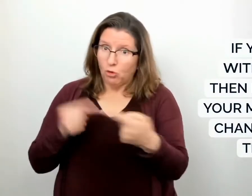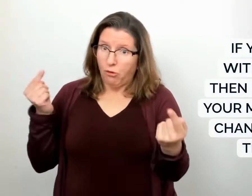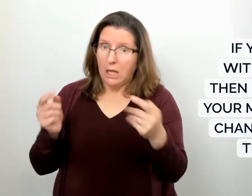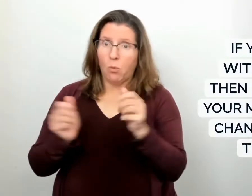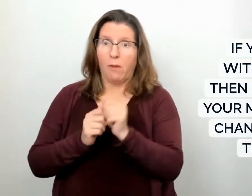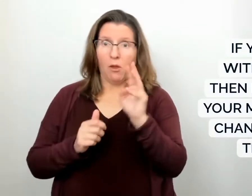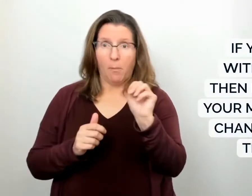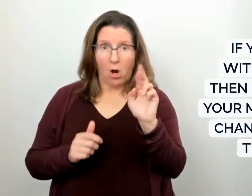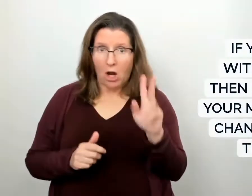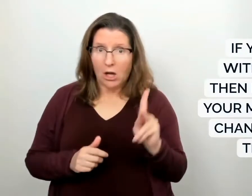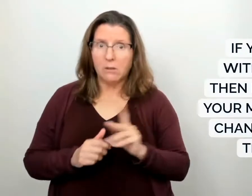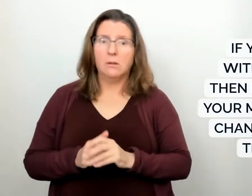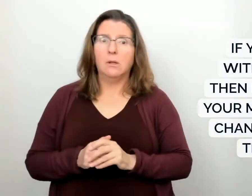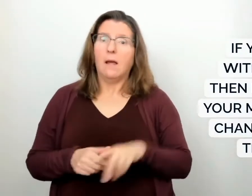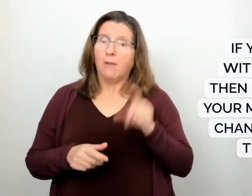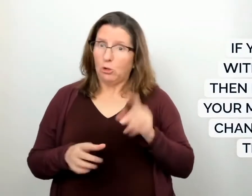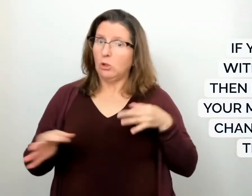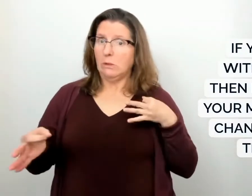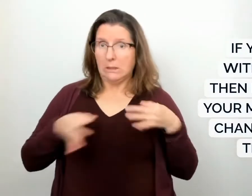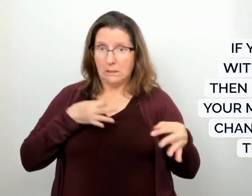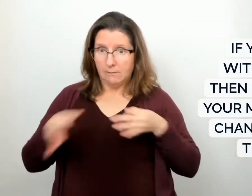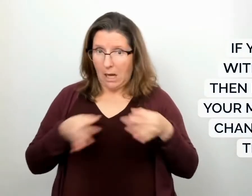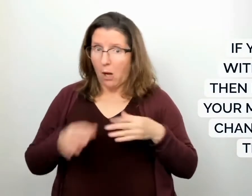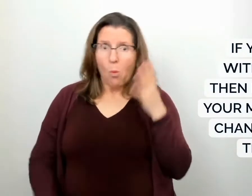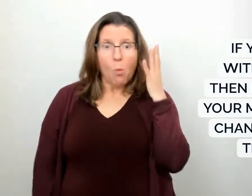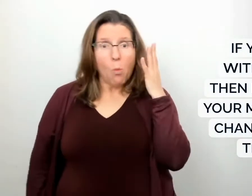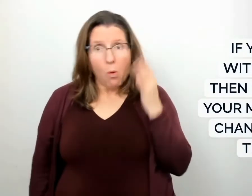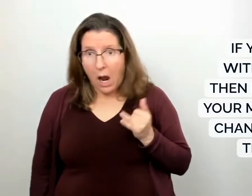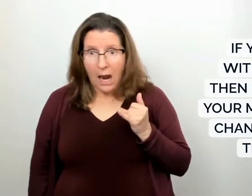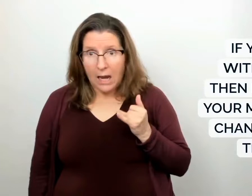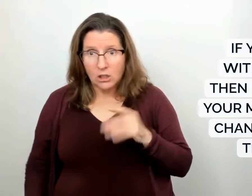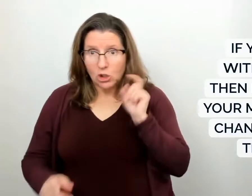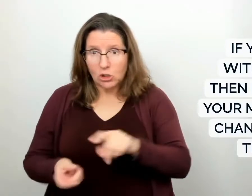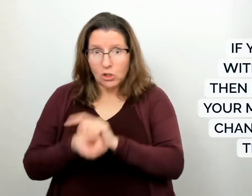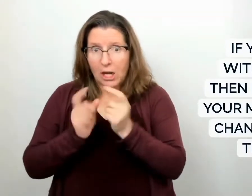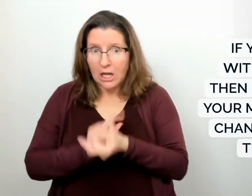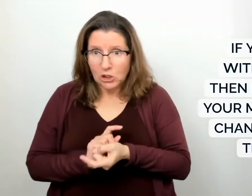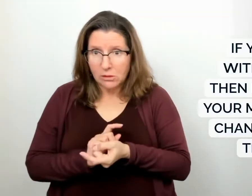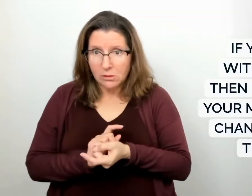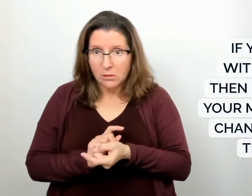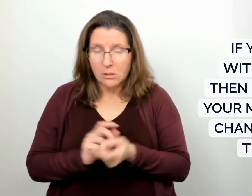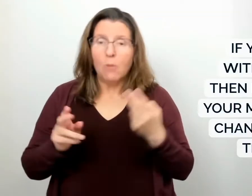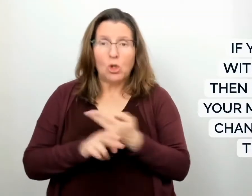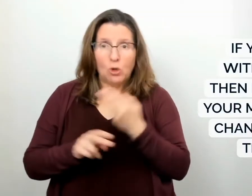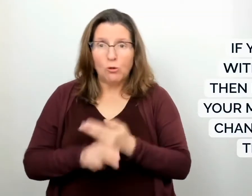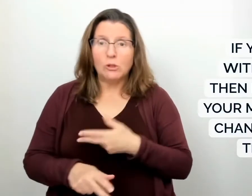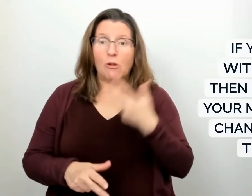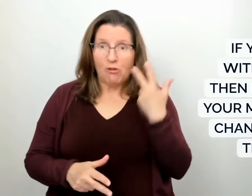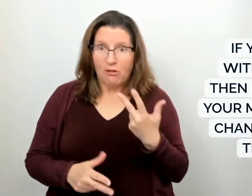If you disagree with your mark, you will need to justify why your mark should be changed. Your arguments